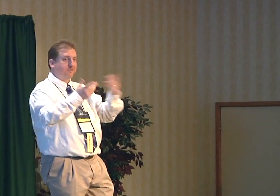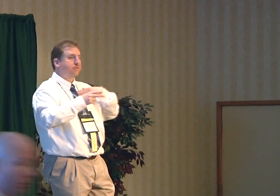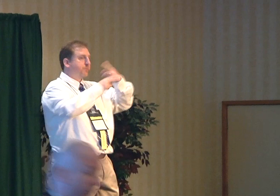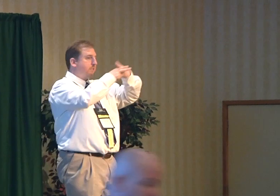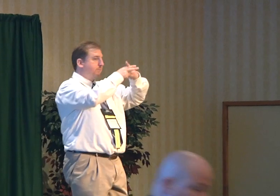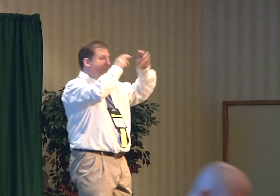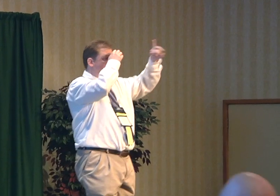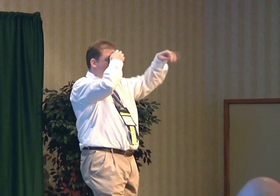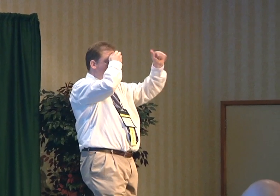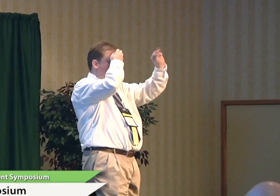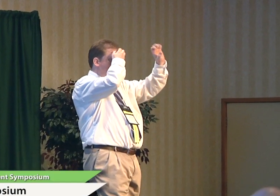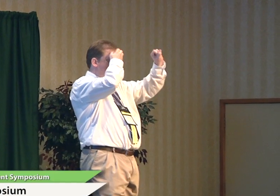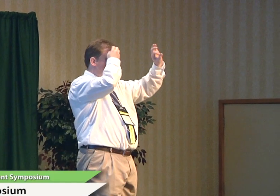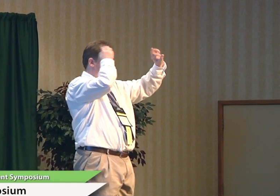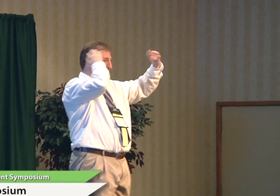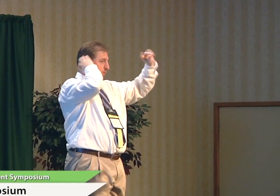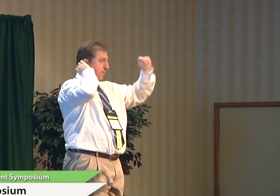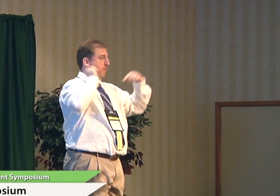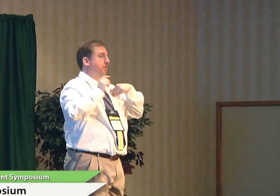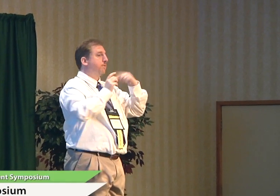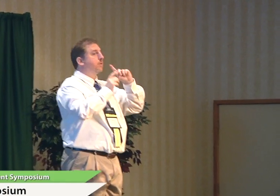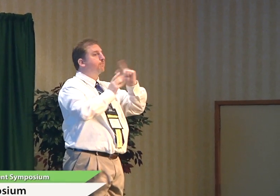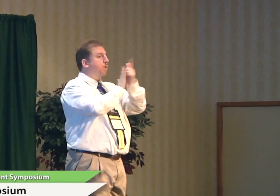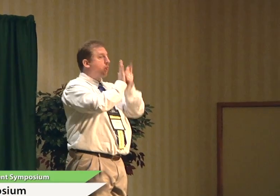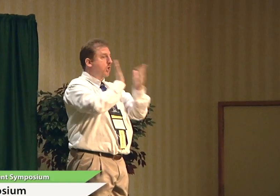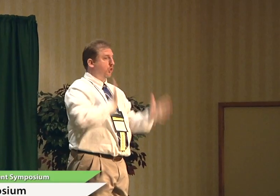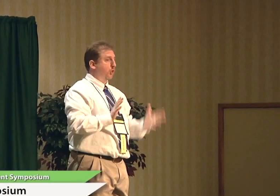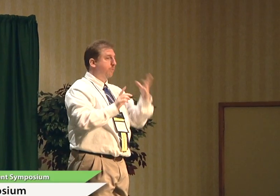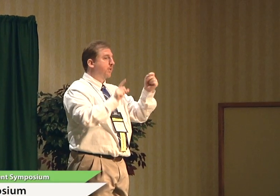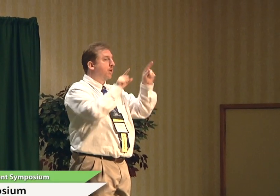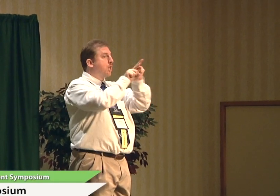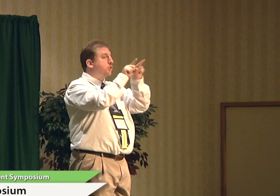good to see everyone here. As he said, my name is James Frost. I am a lawyer,